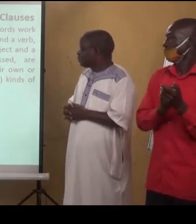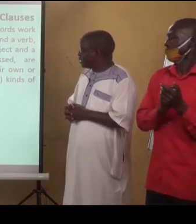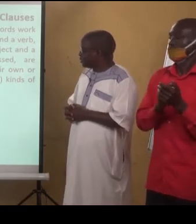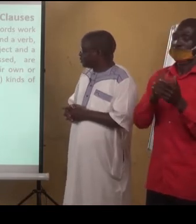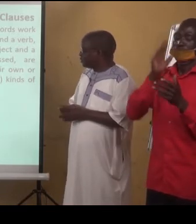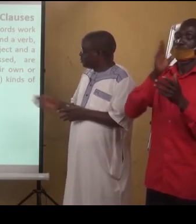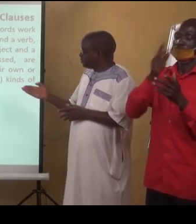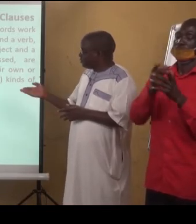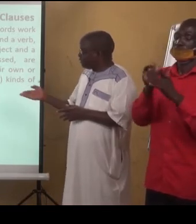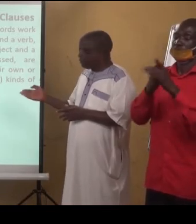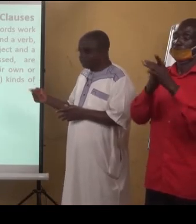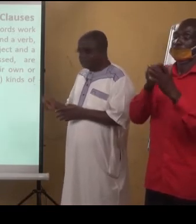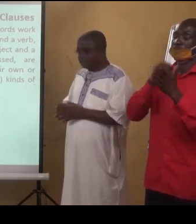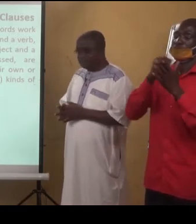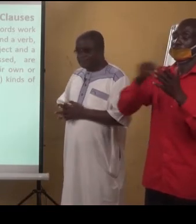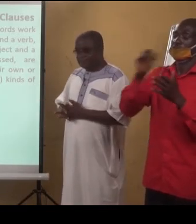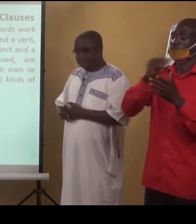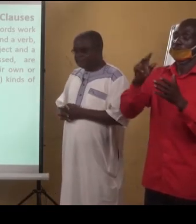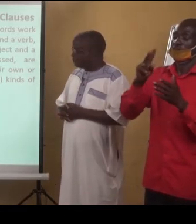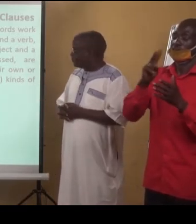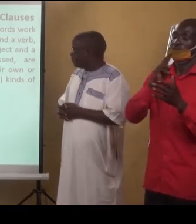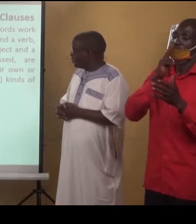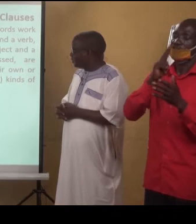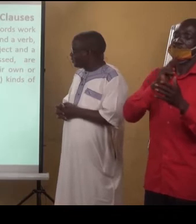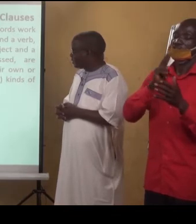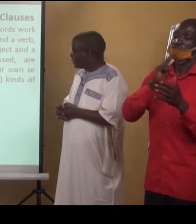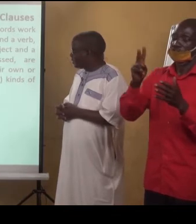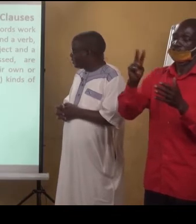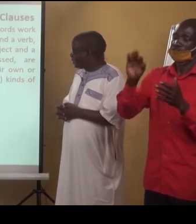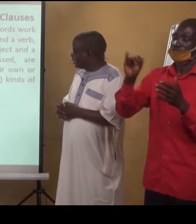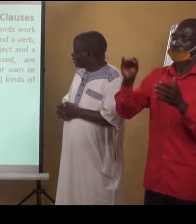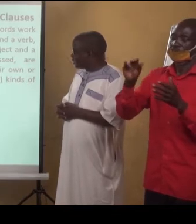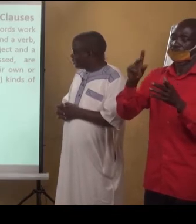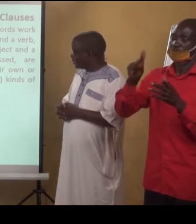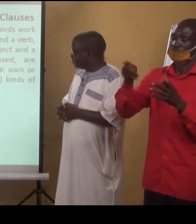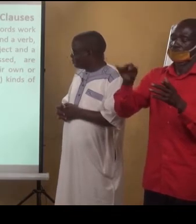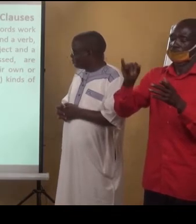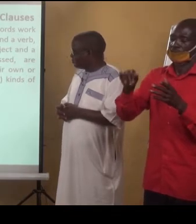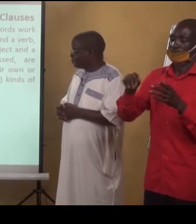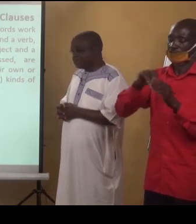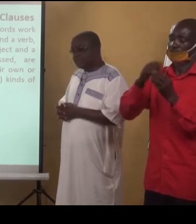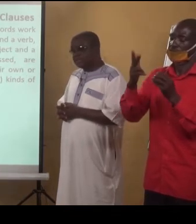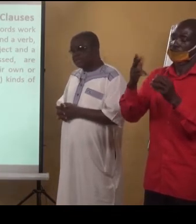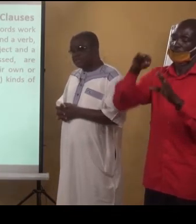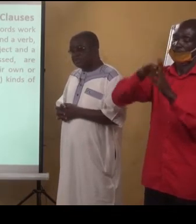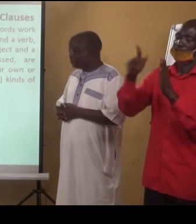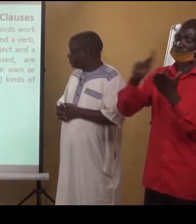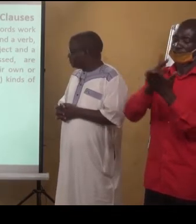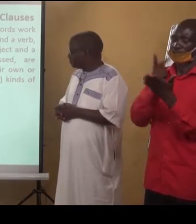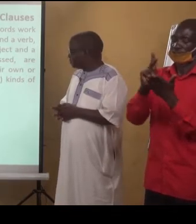We'll be running. Verb phrase. Number 3, in the kitchen. In the